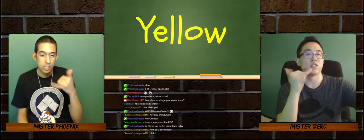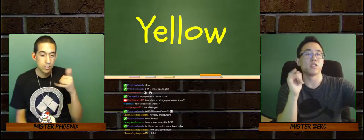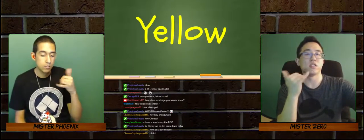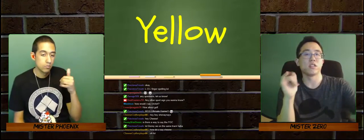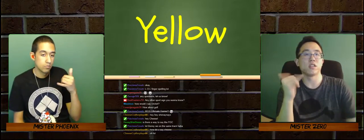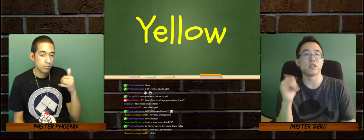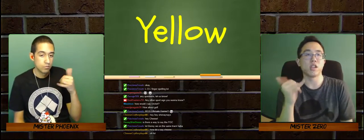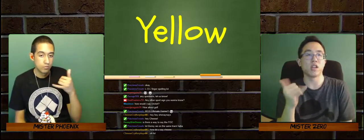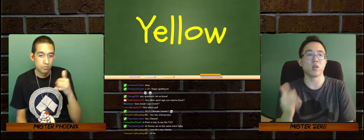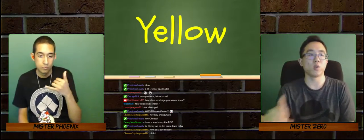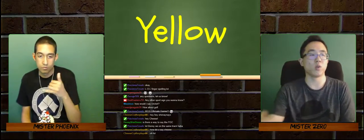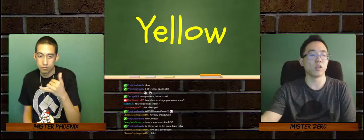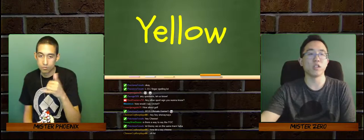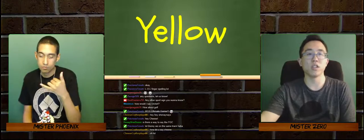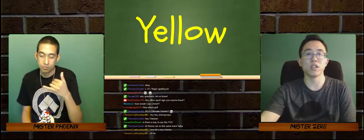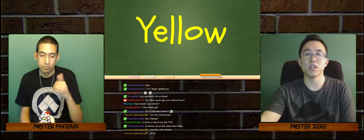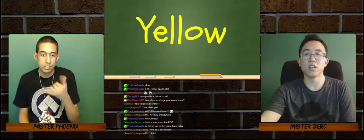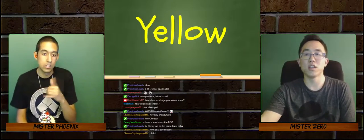Yellow.